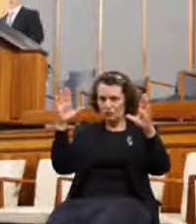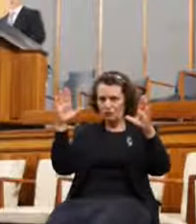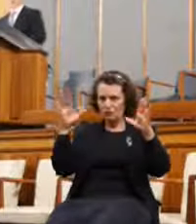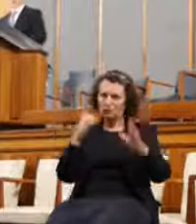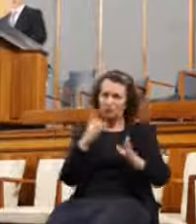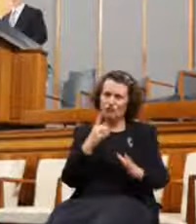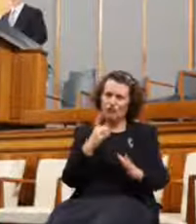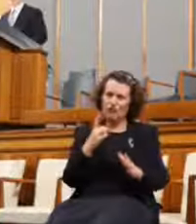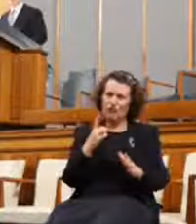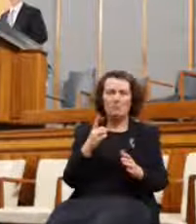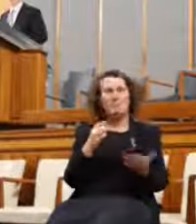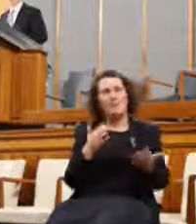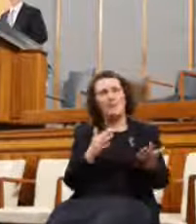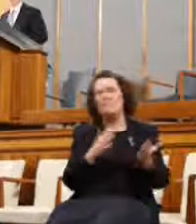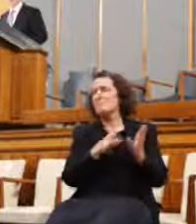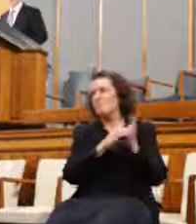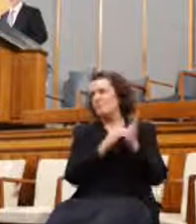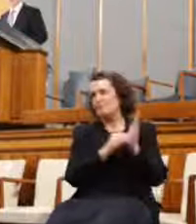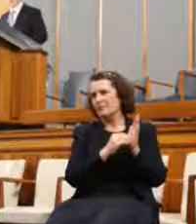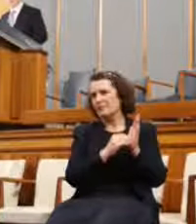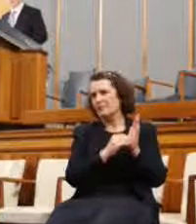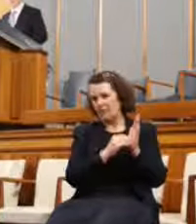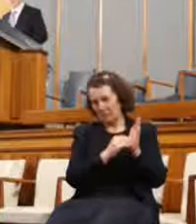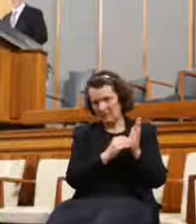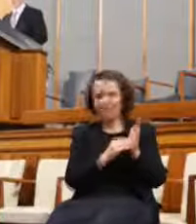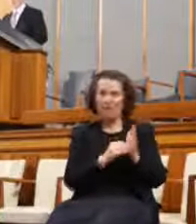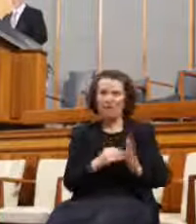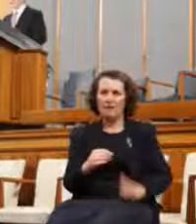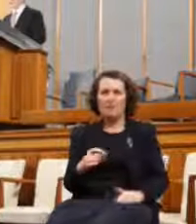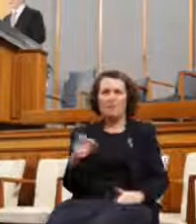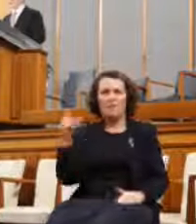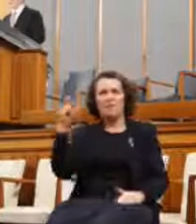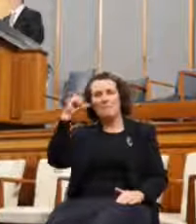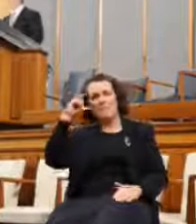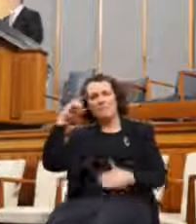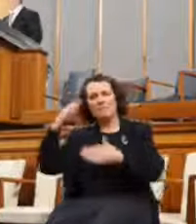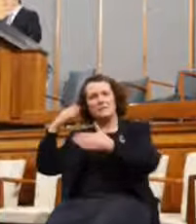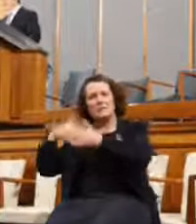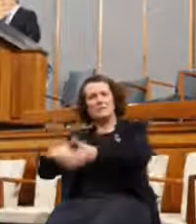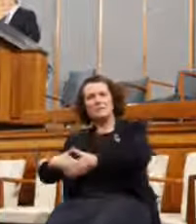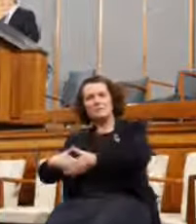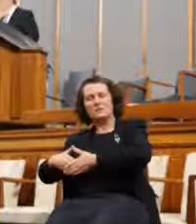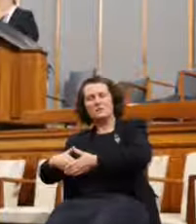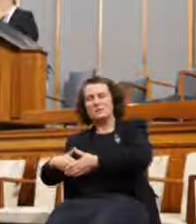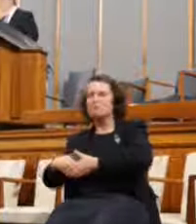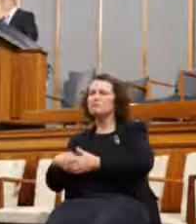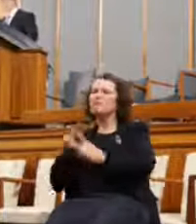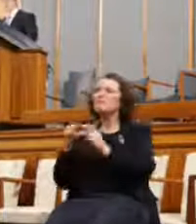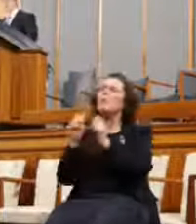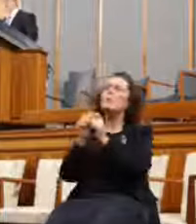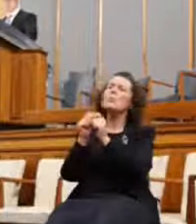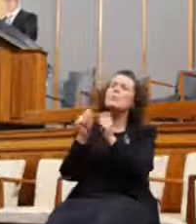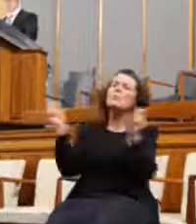to bed at night and the fields are green and the streets are just as normal.